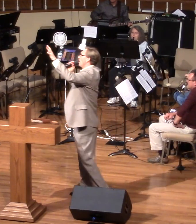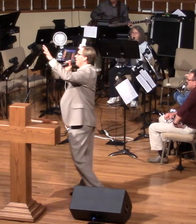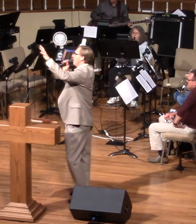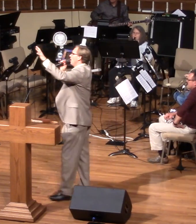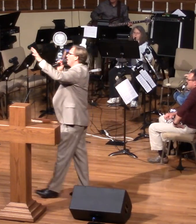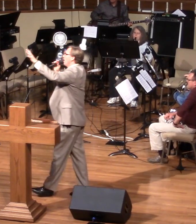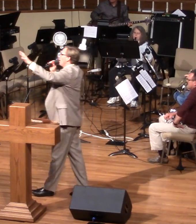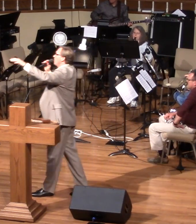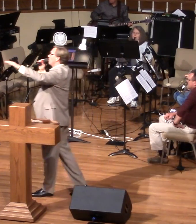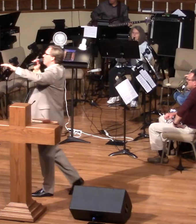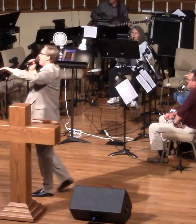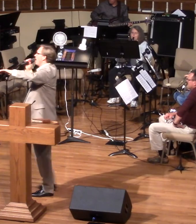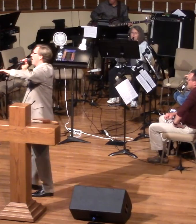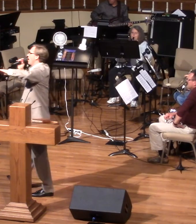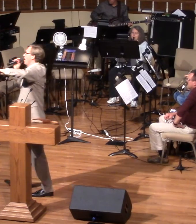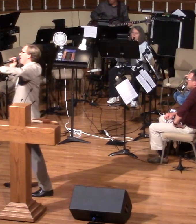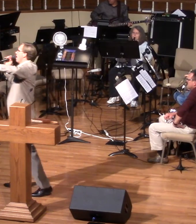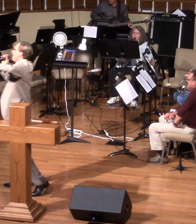forever.